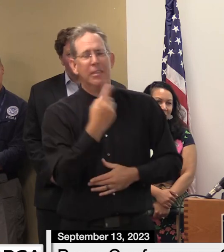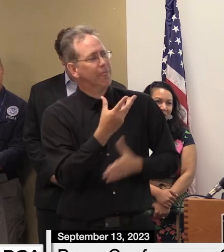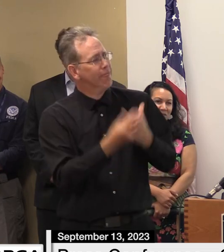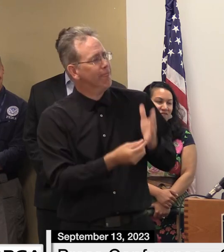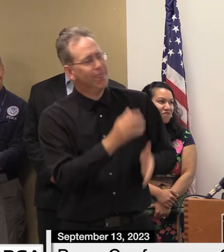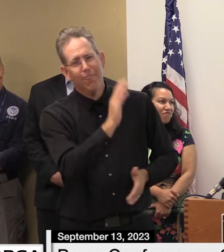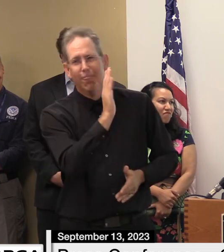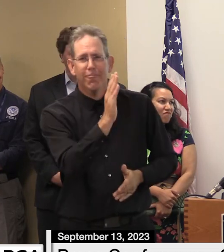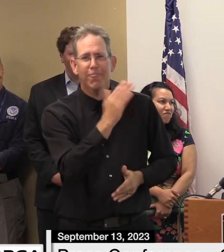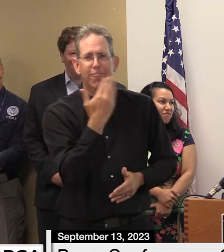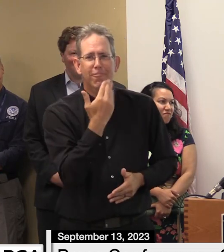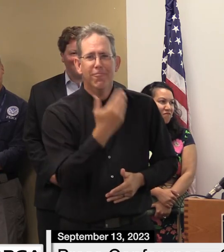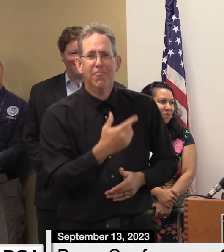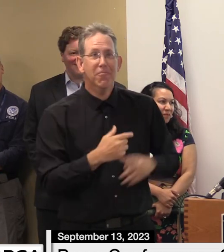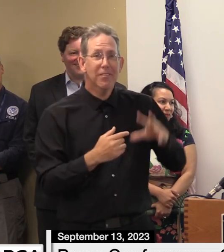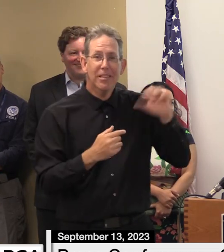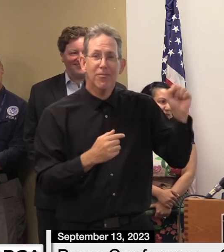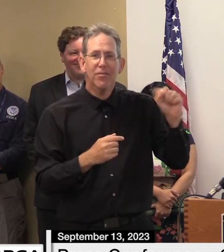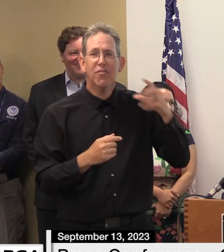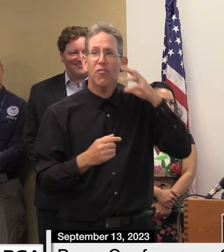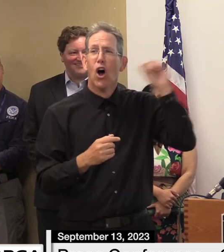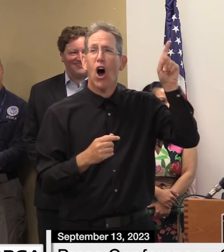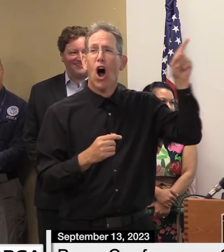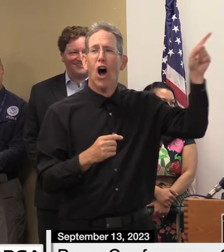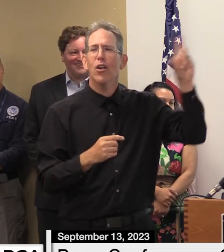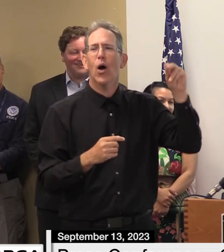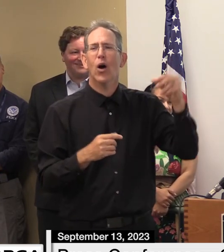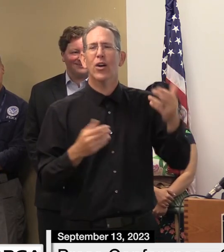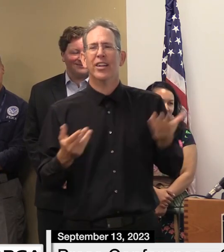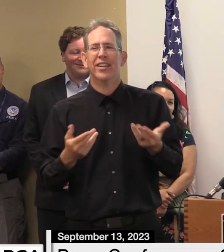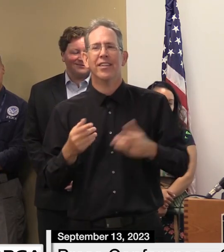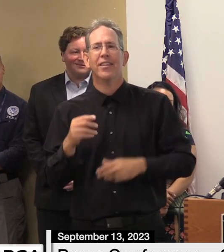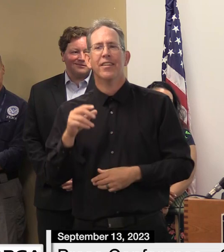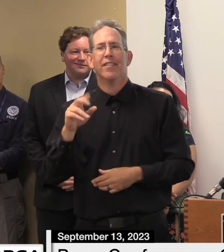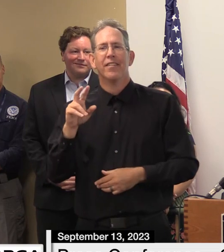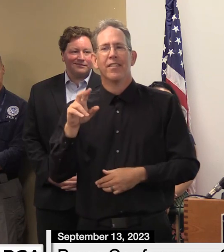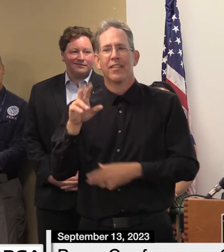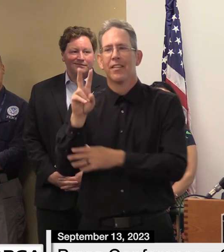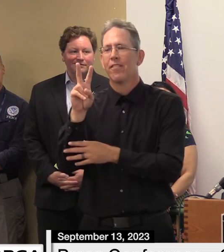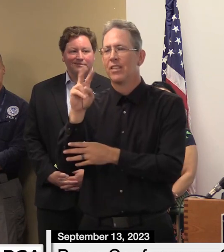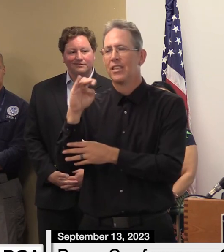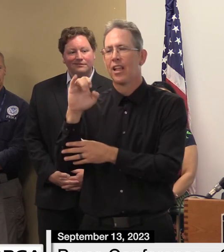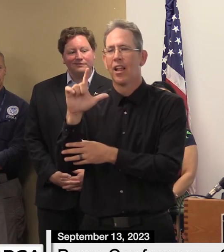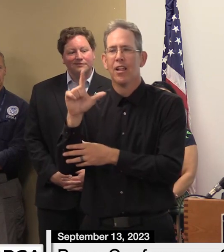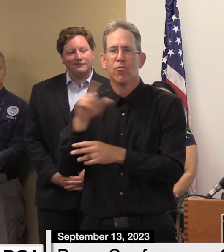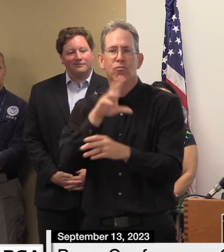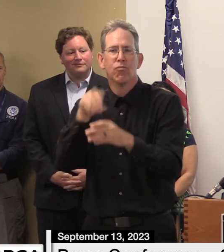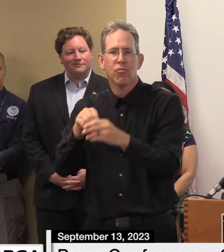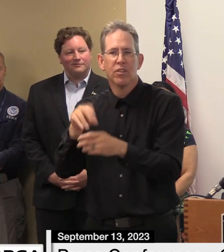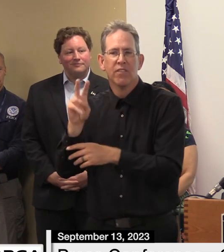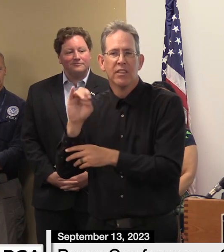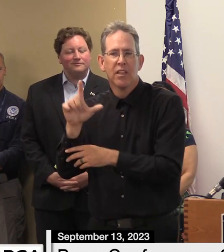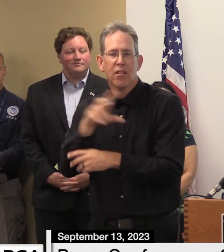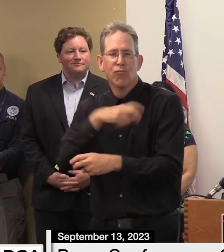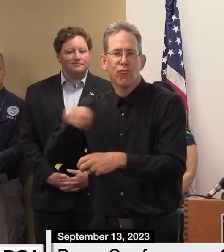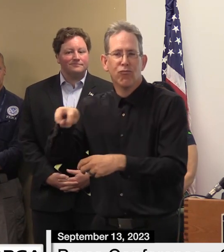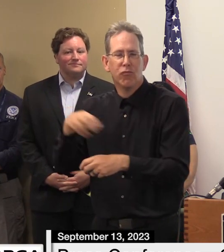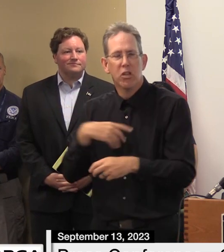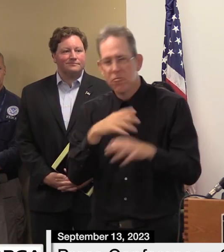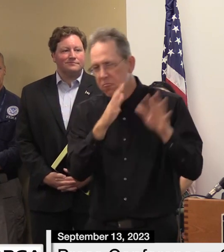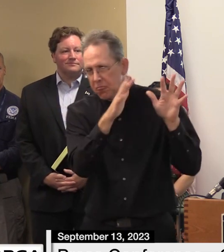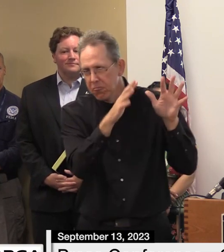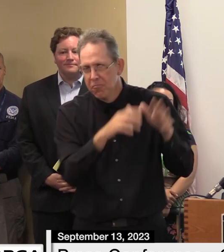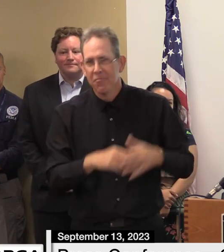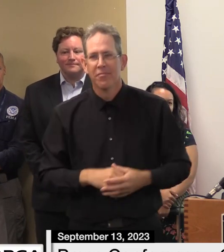going far with him going to VLCT. He will be helpful in that regard as well. But